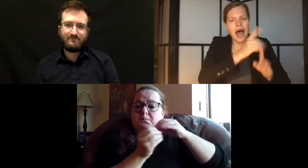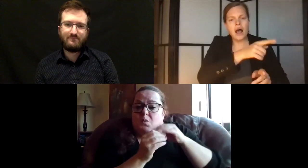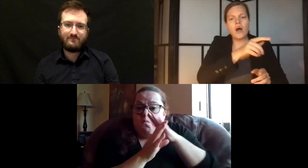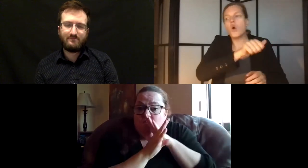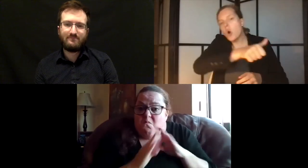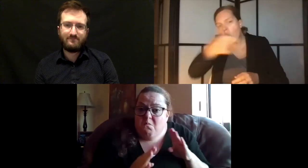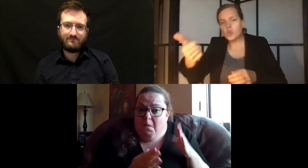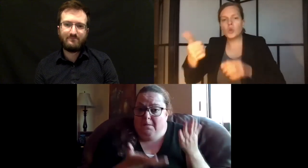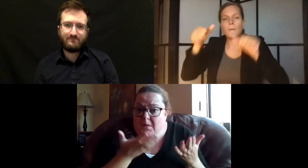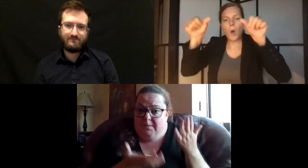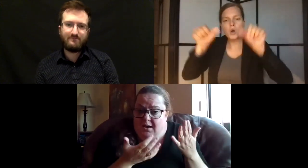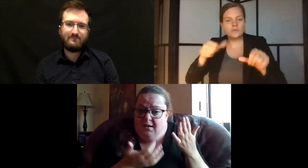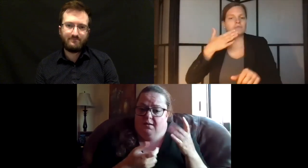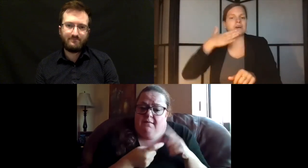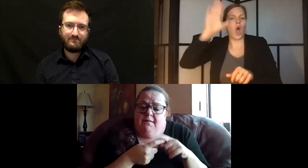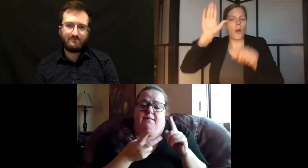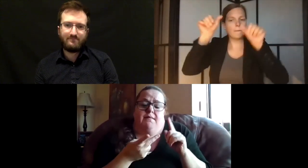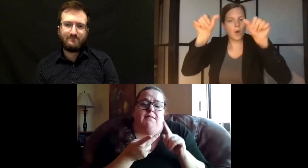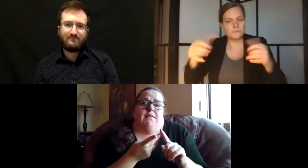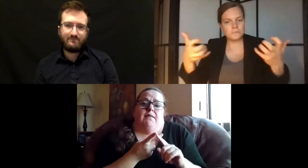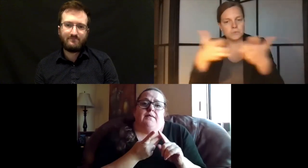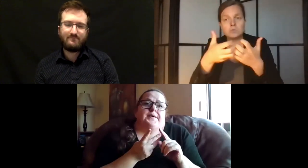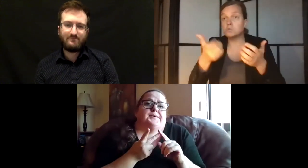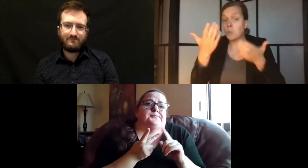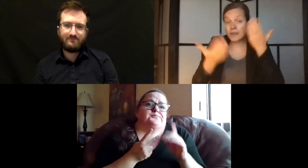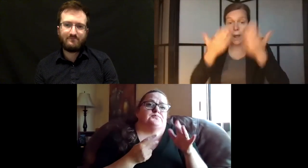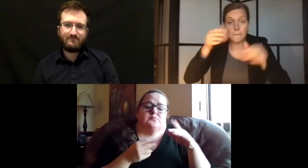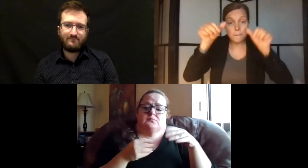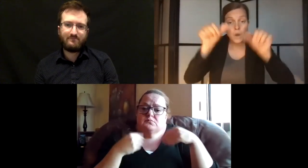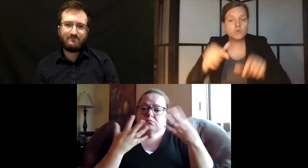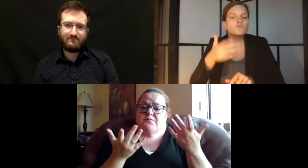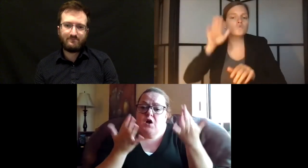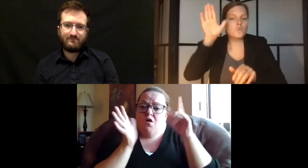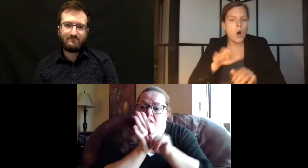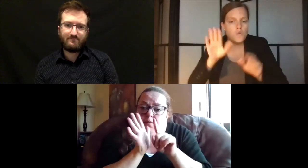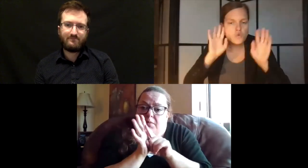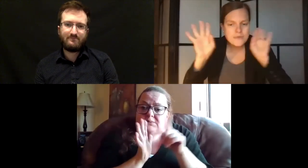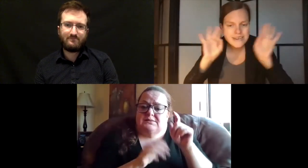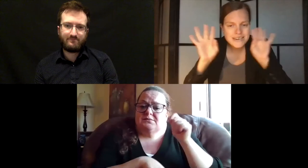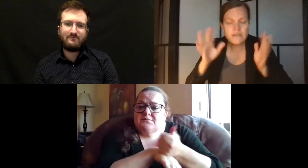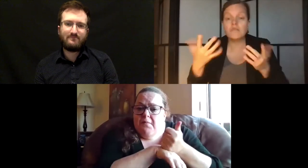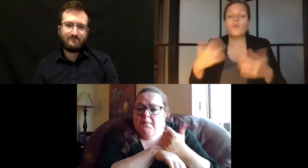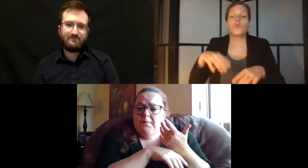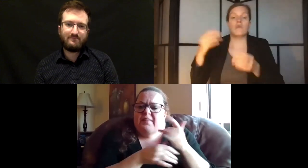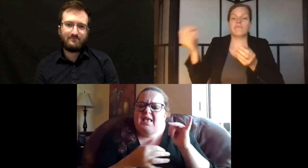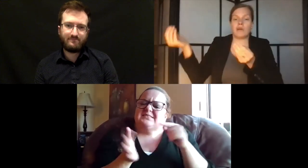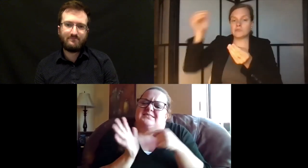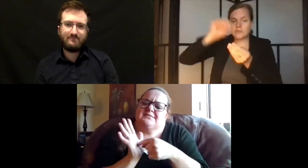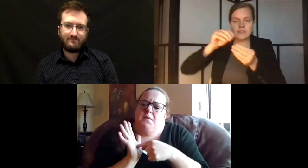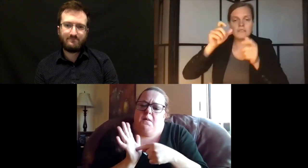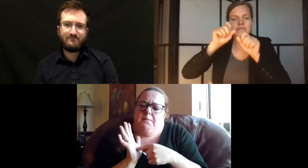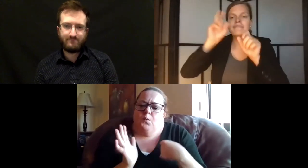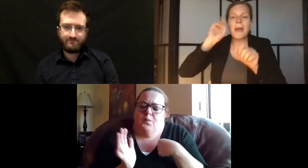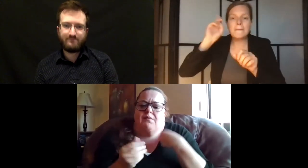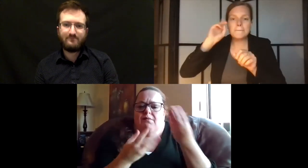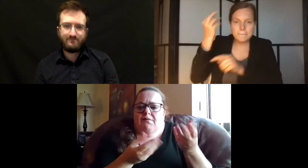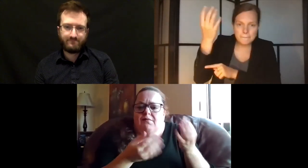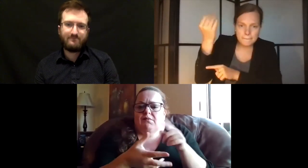we might have a meeting to suggest moving this new hire into a different area that's going to be a quieter environment, or setting up